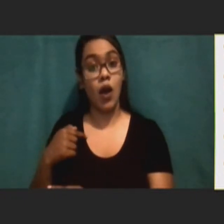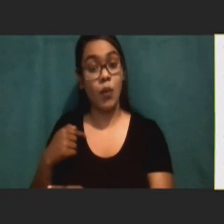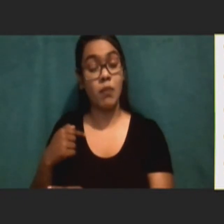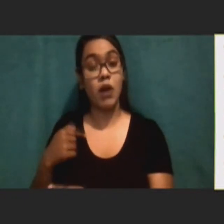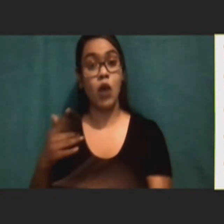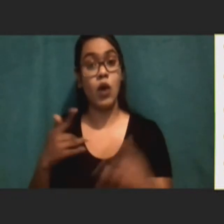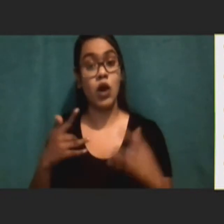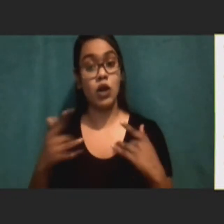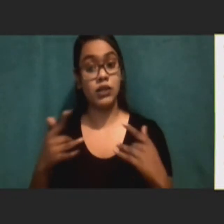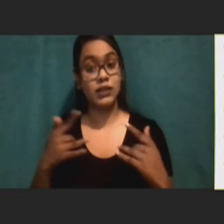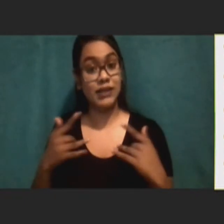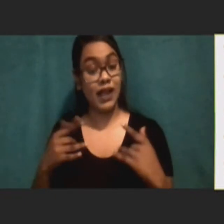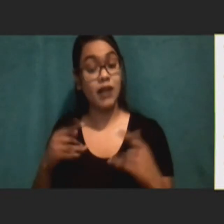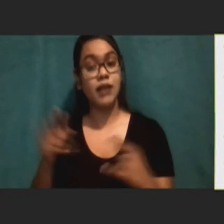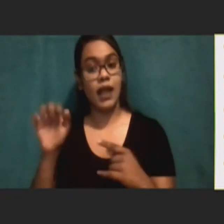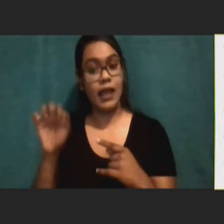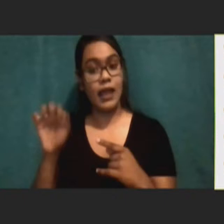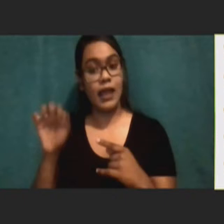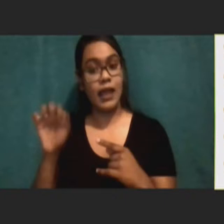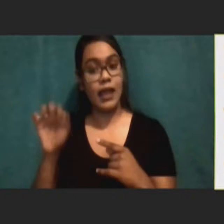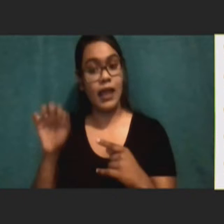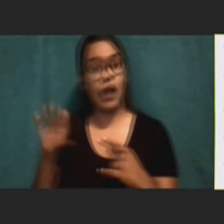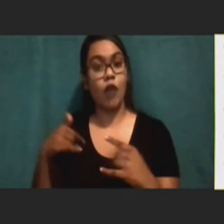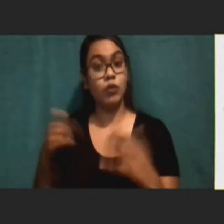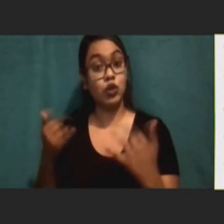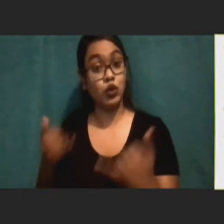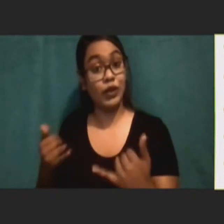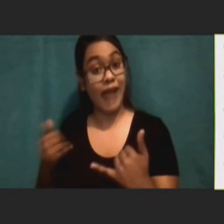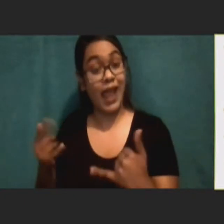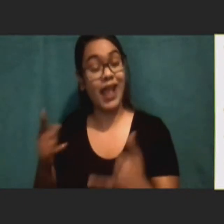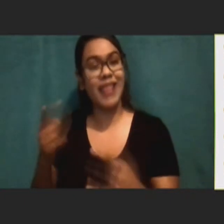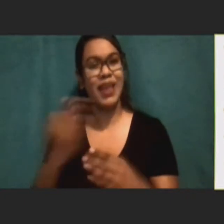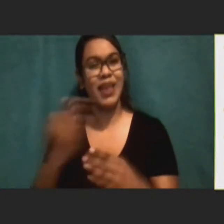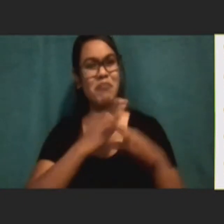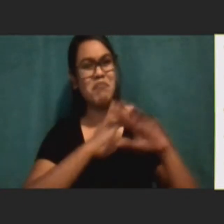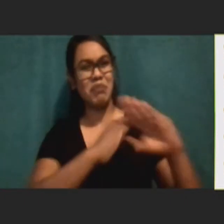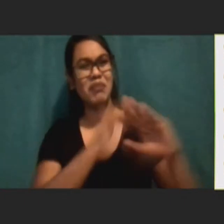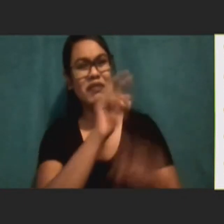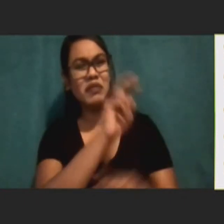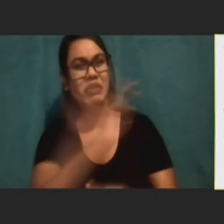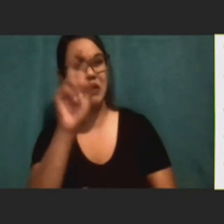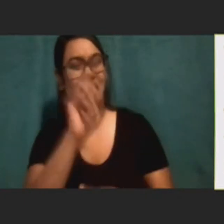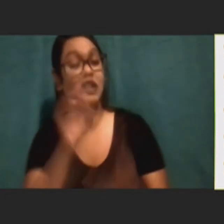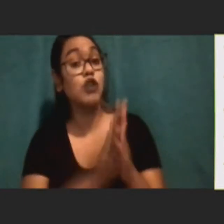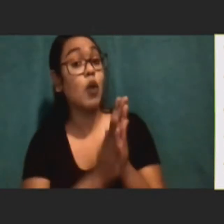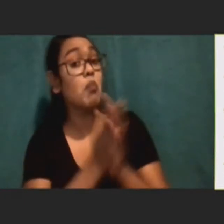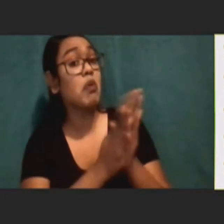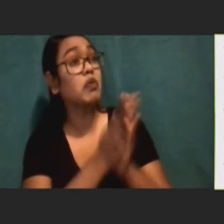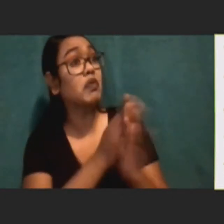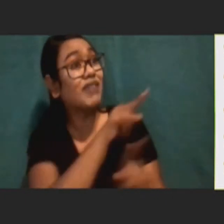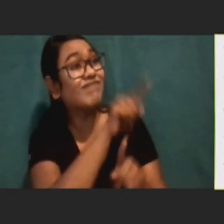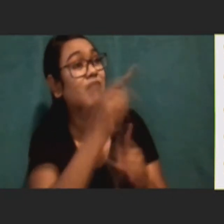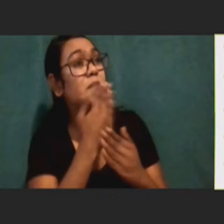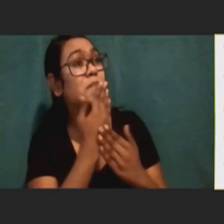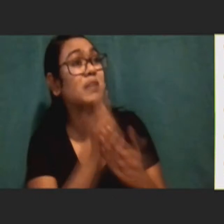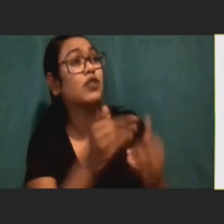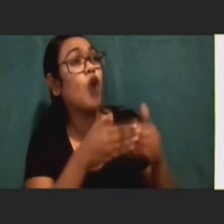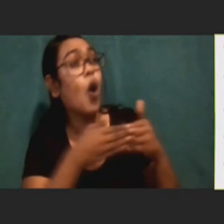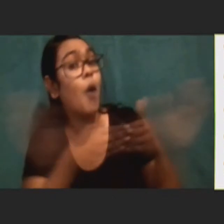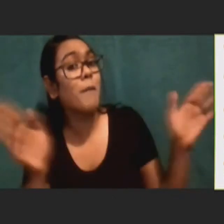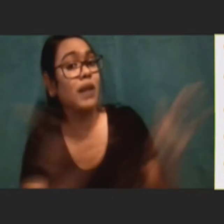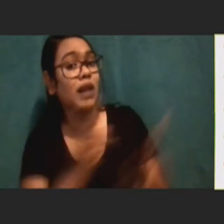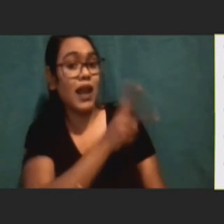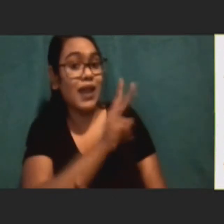about the motivation for this travel bans and whether there's a chance that they can be